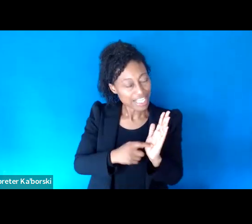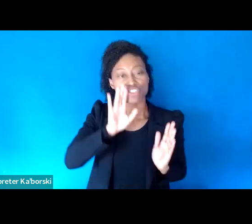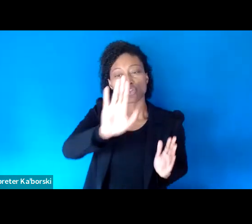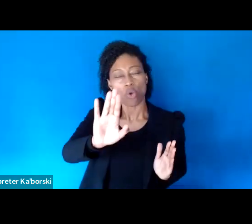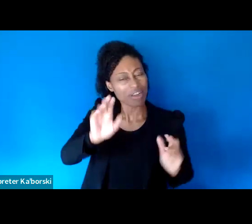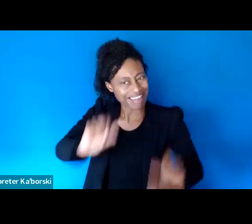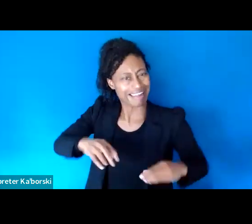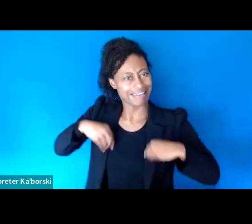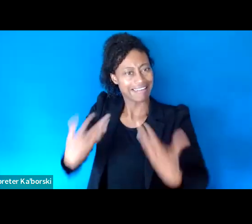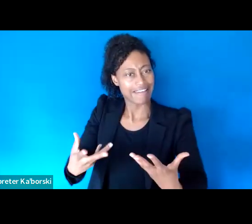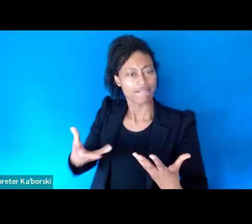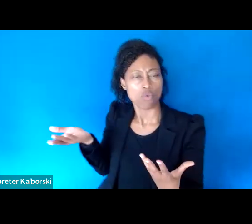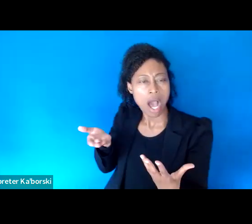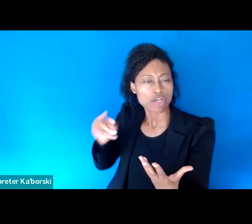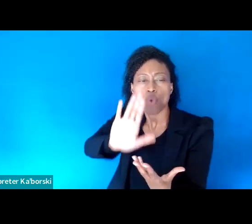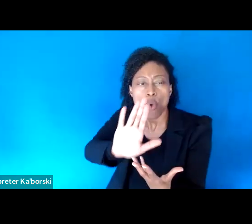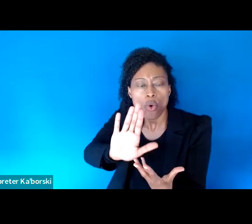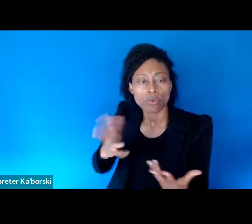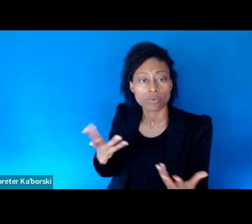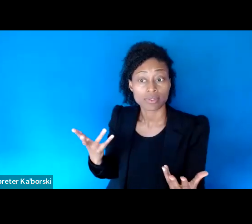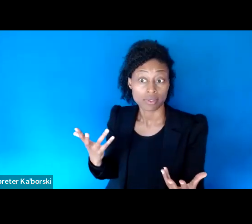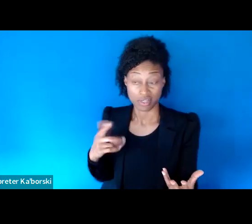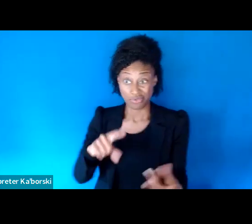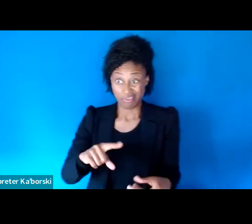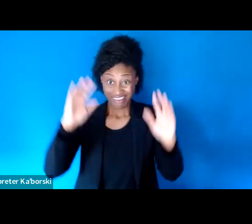is, don't expect a reward.